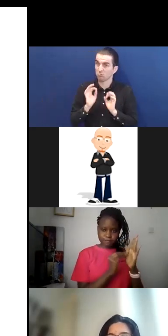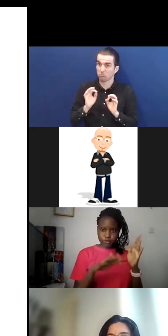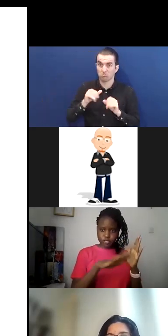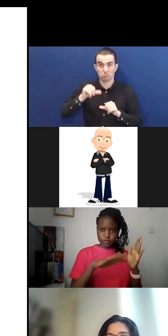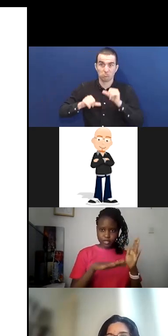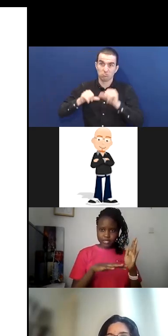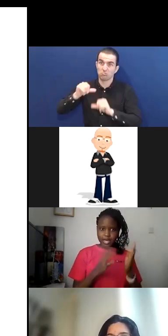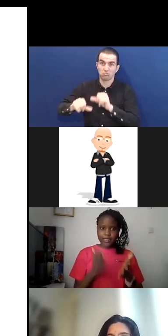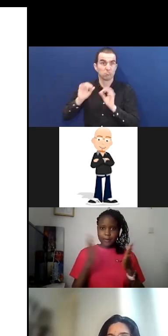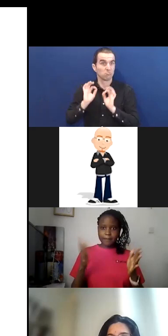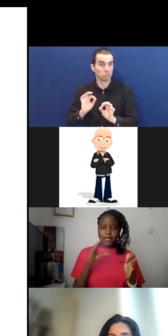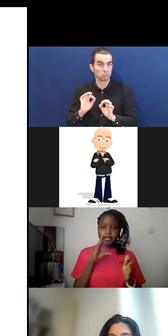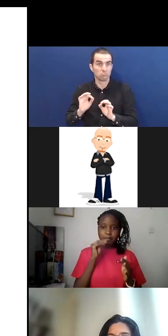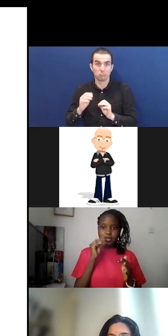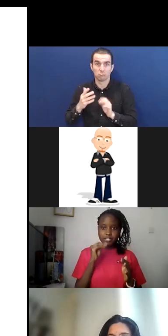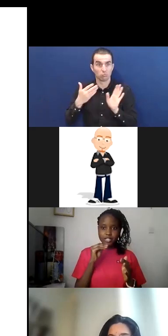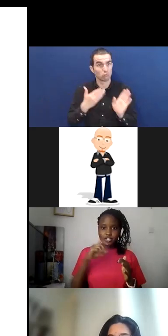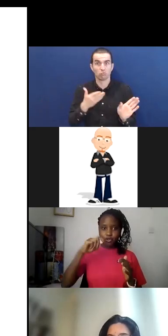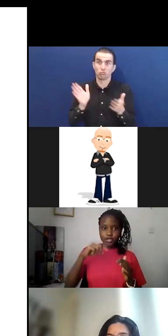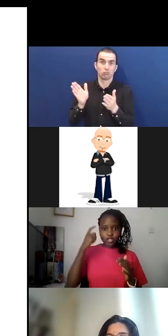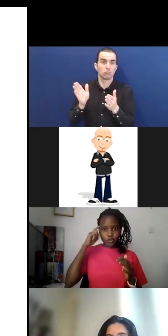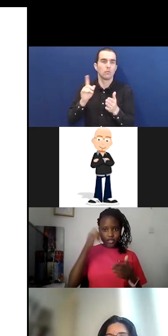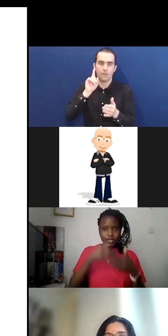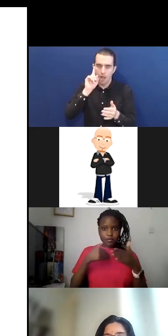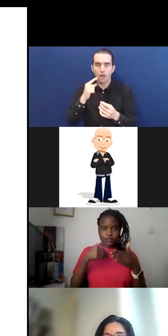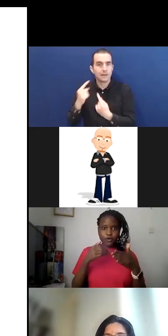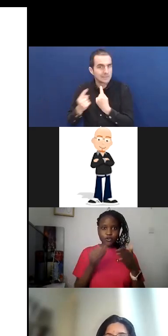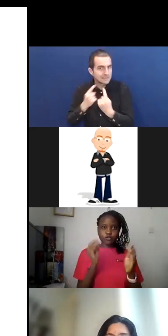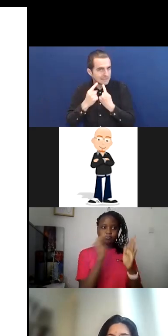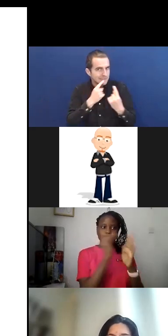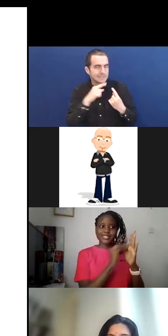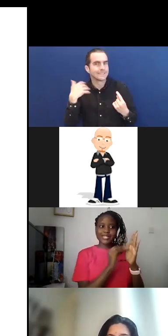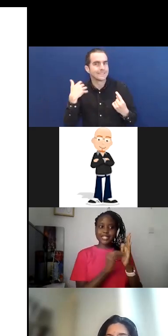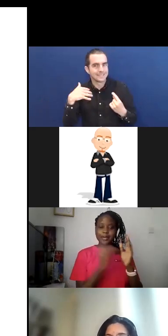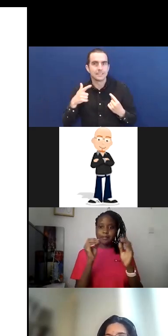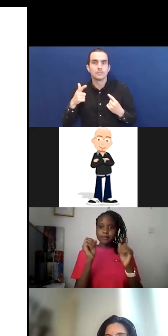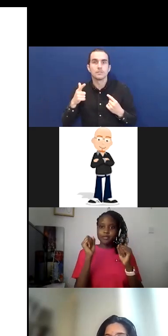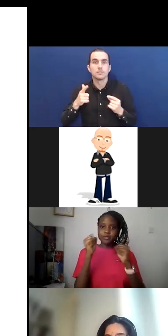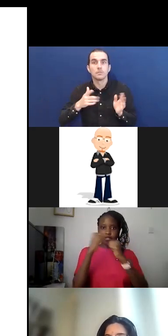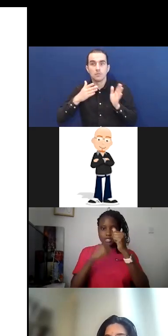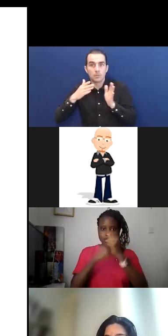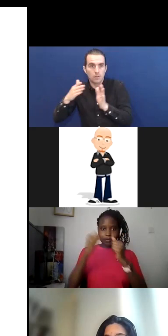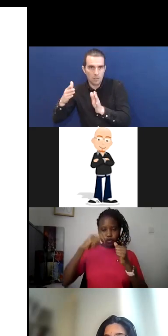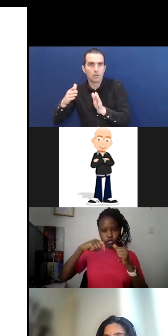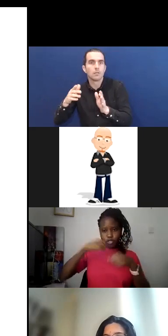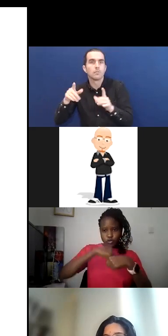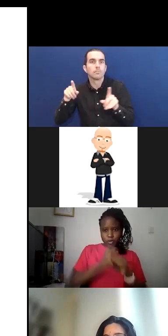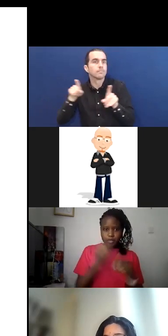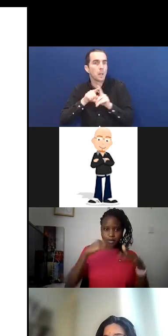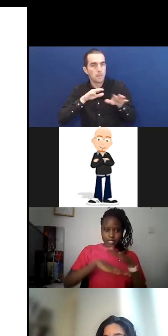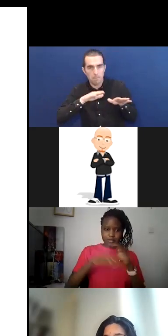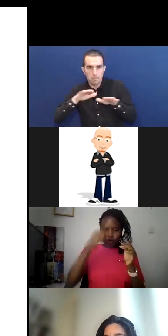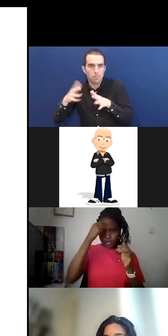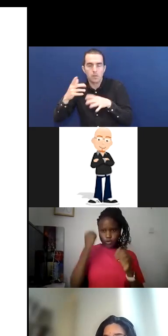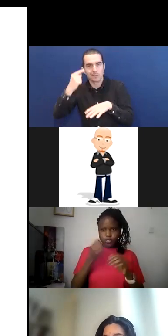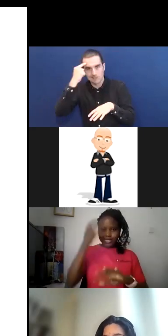message here is that you have to think before you set up systems, think to making those systems accessible, because it's very difficult to make them accessible after